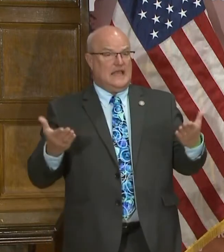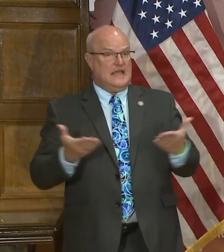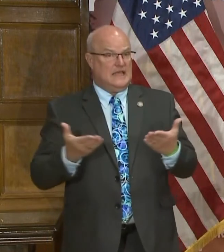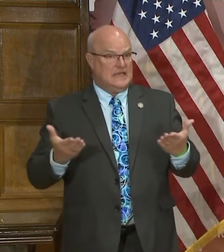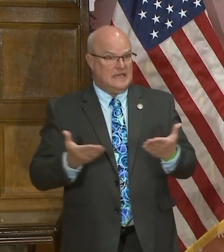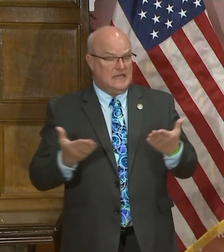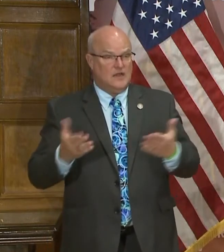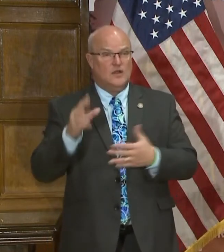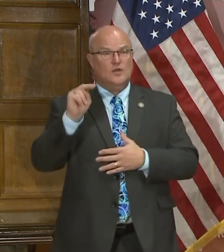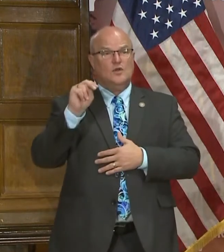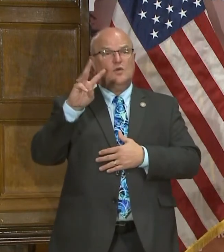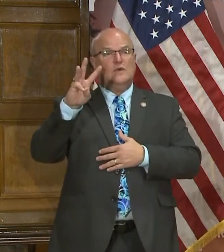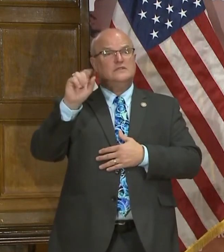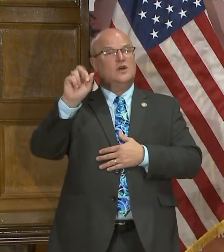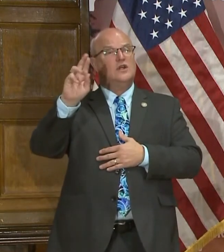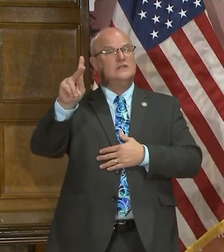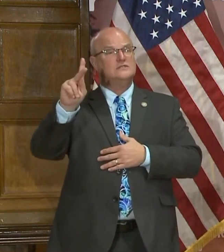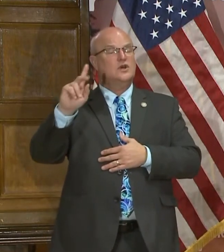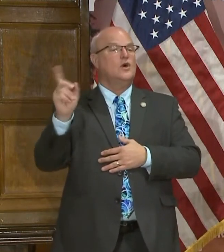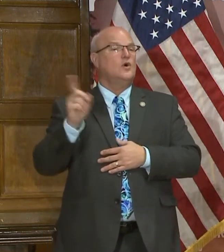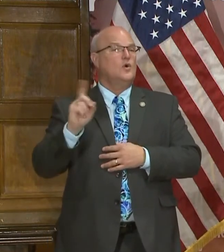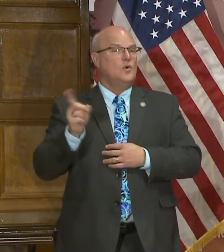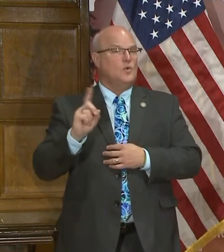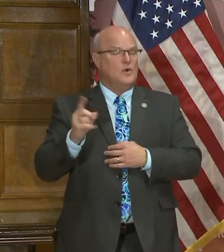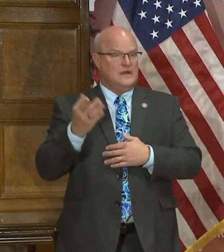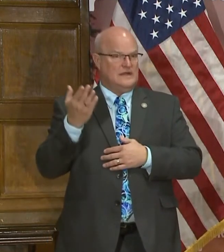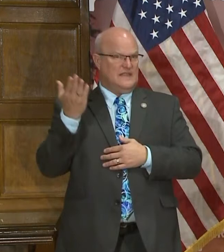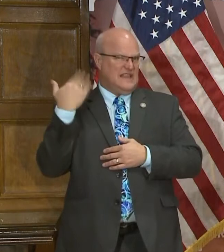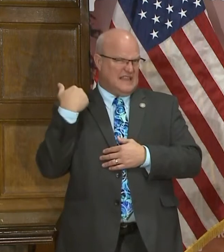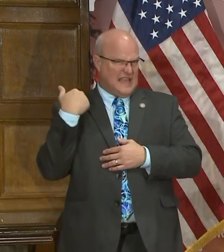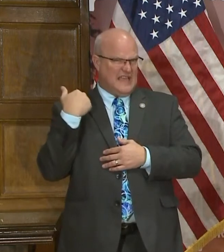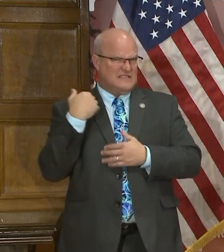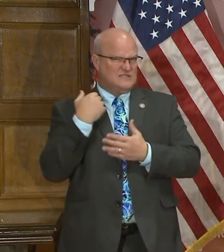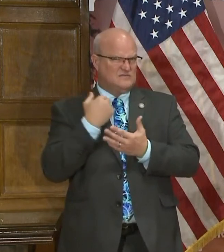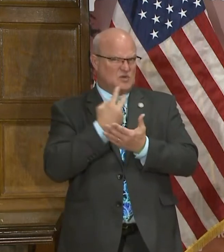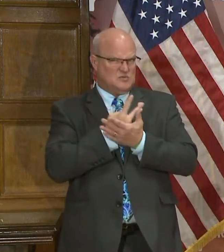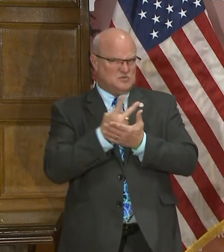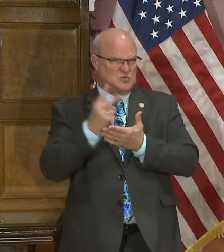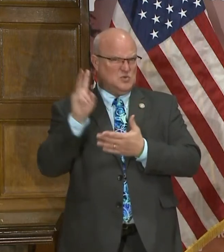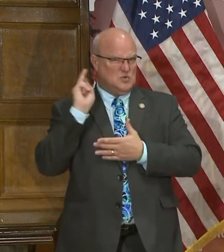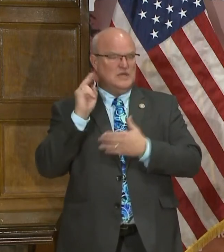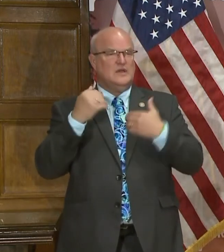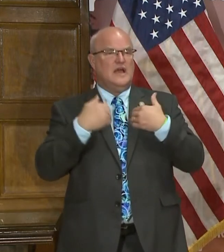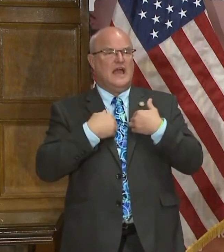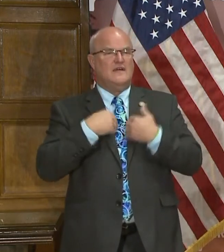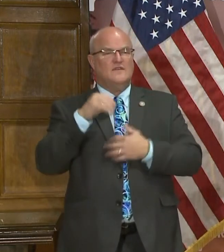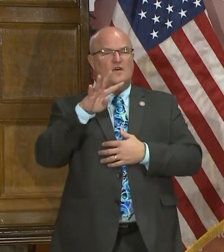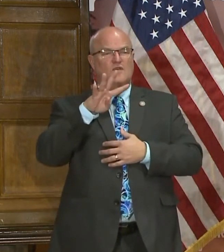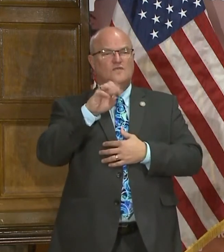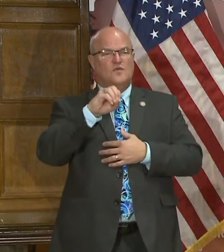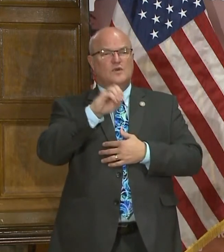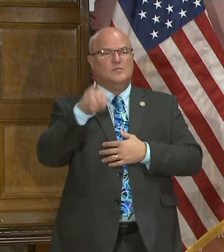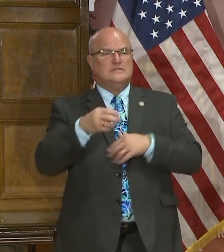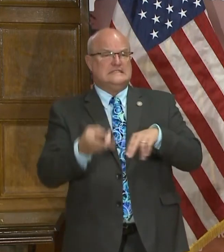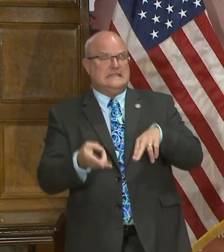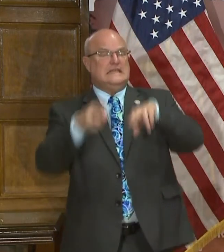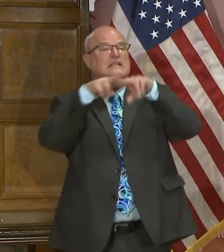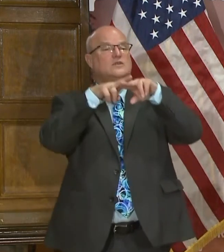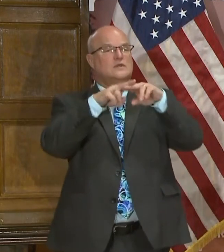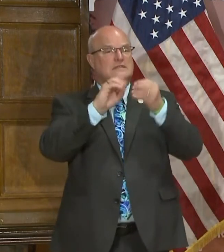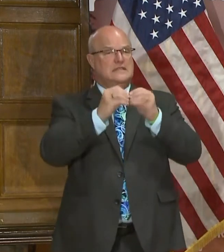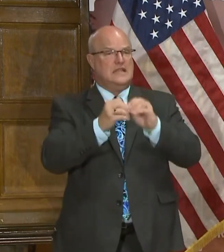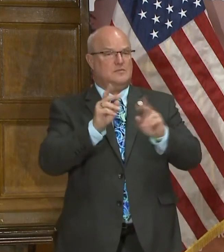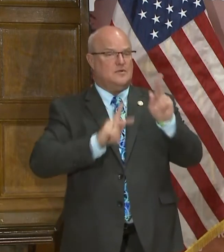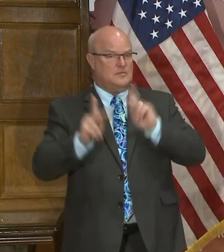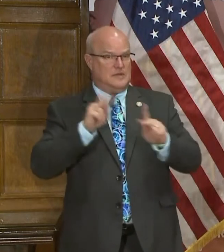in Northwest Arkansas, where in the last 2 weeks, we've had a 40% increase in number